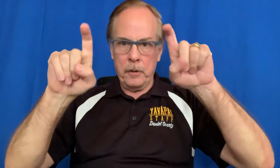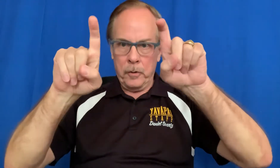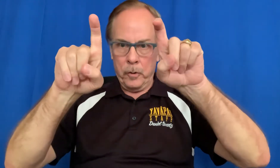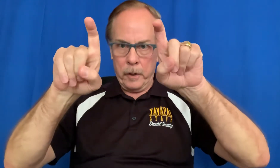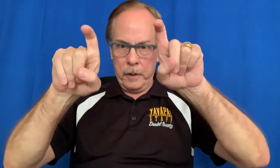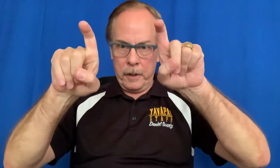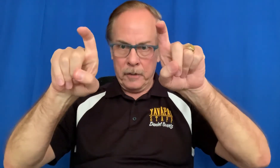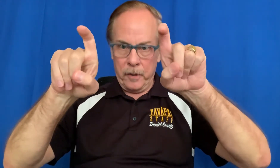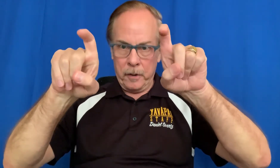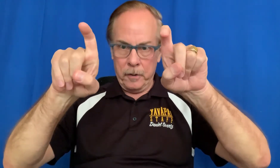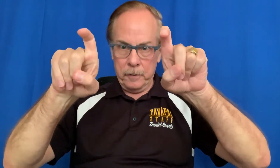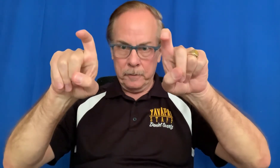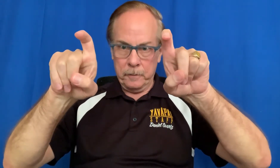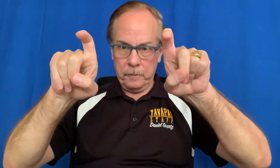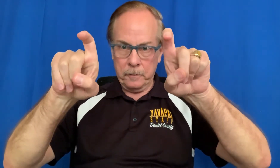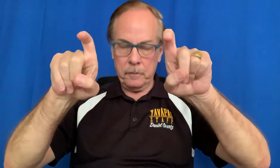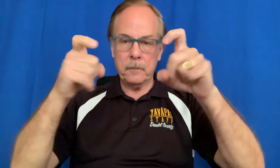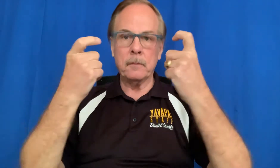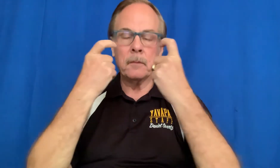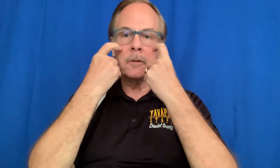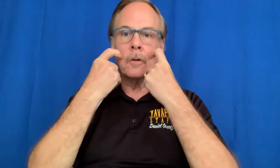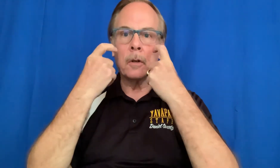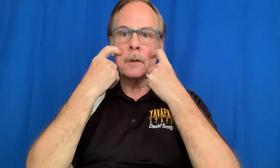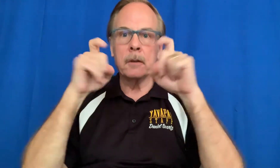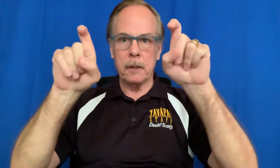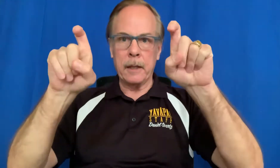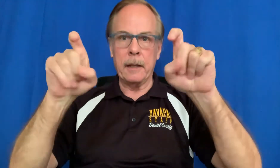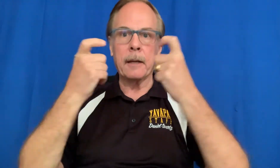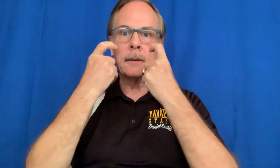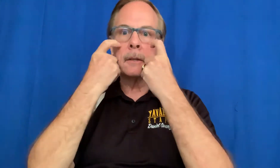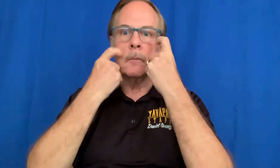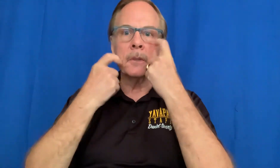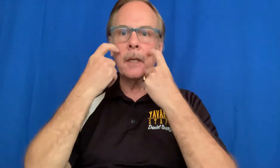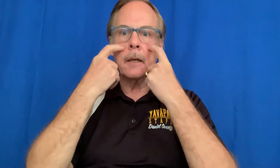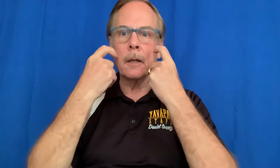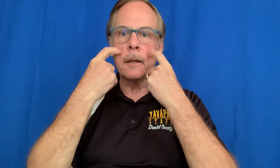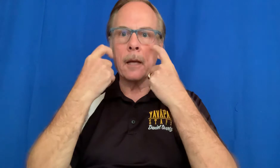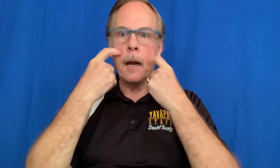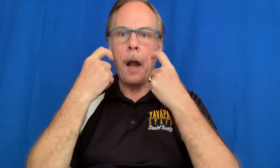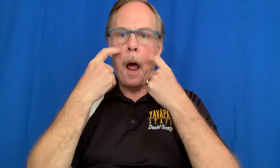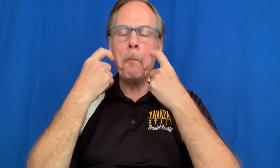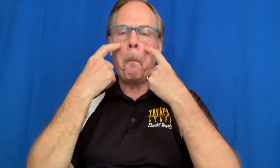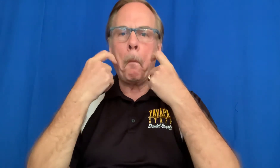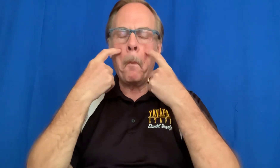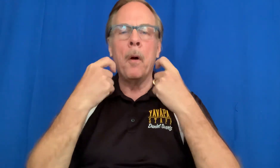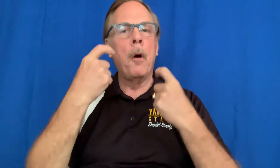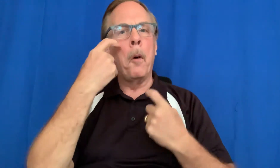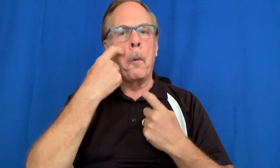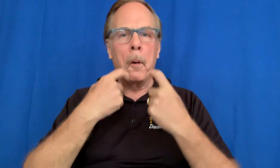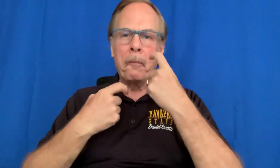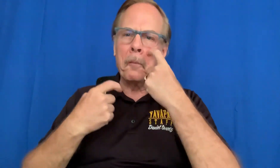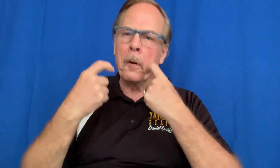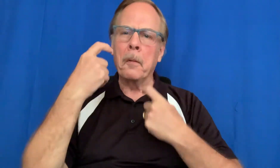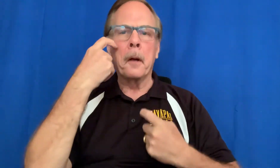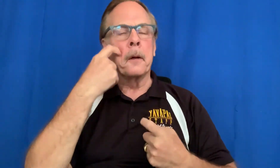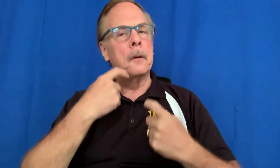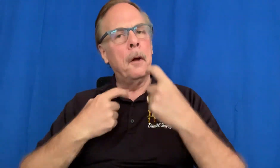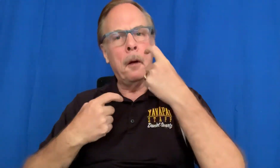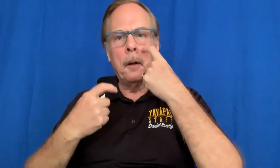Your index finger, crooked like an X, comes down like that. Or if you want to like